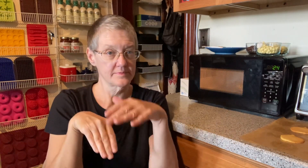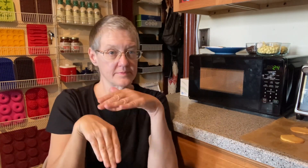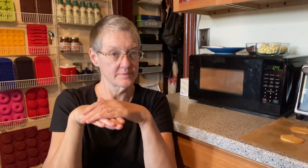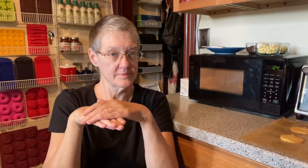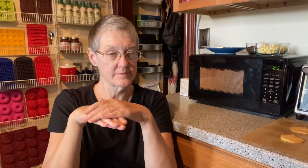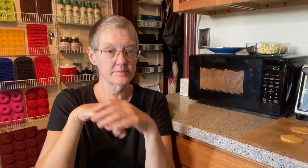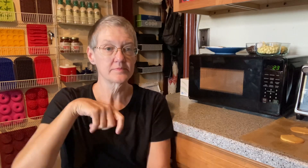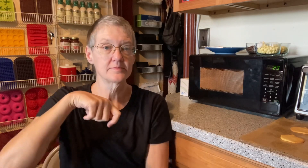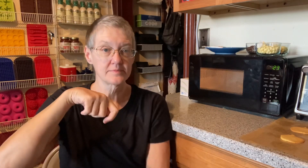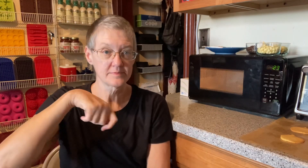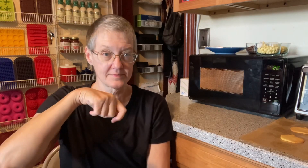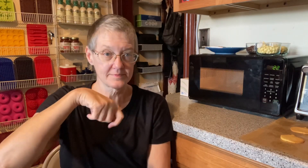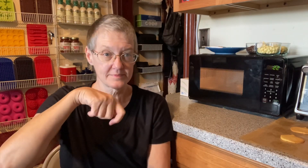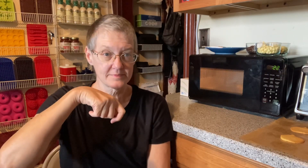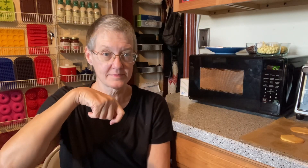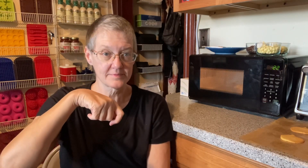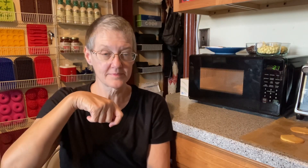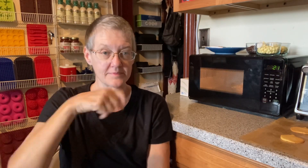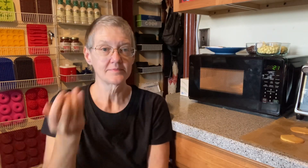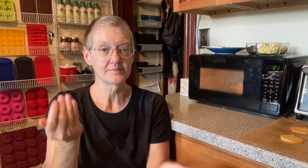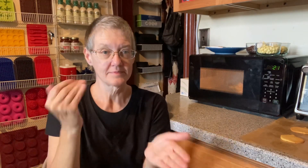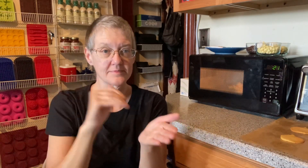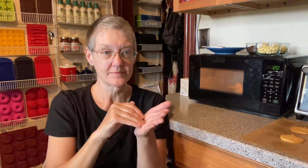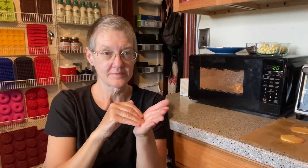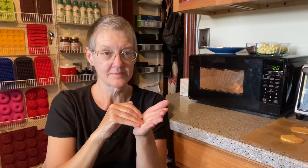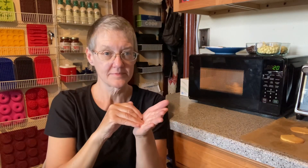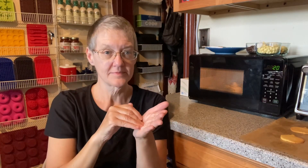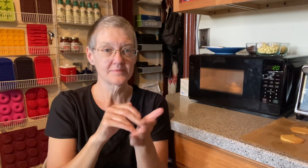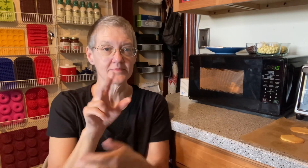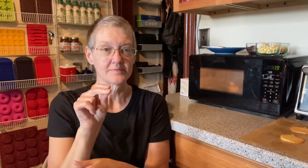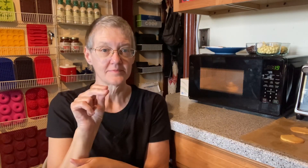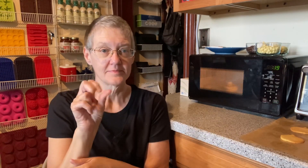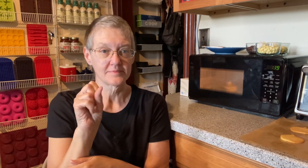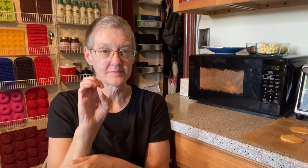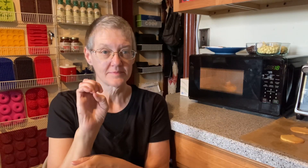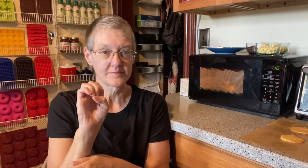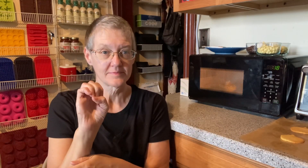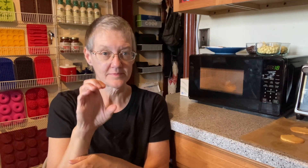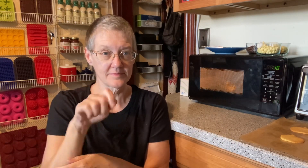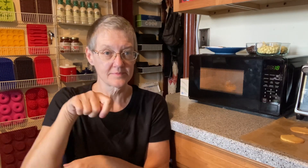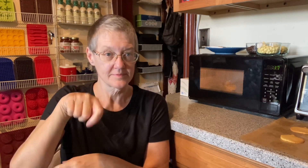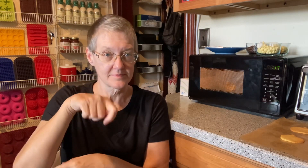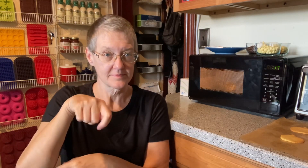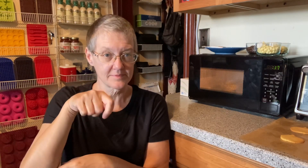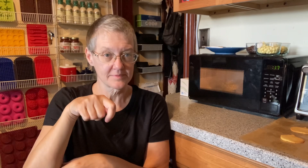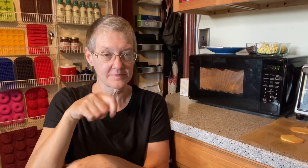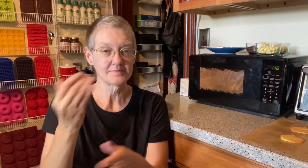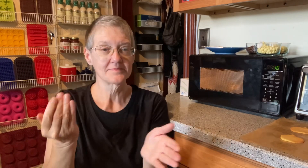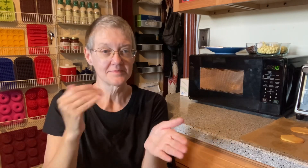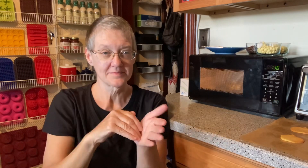seconds. Stir it and do it again. 30-second intervals at a